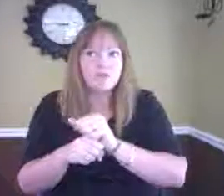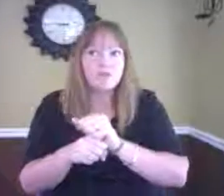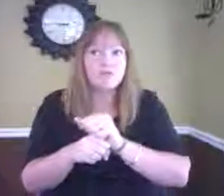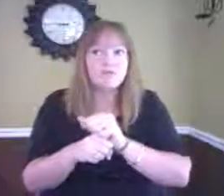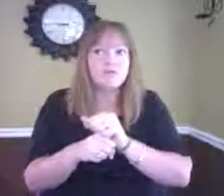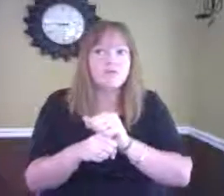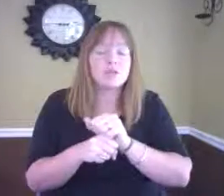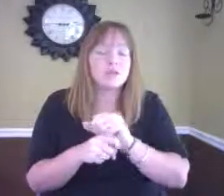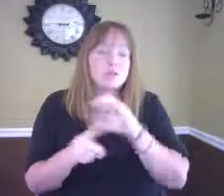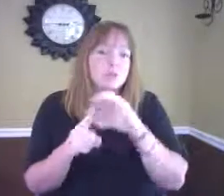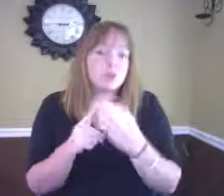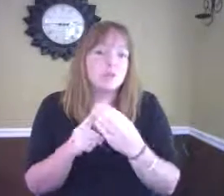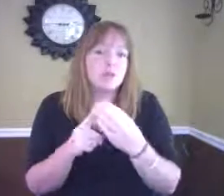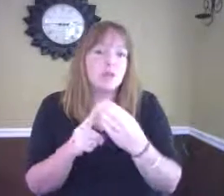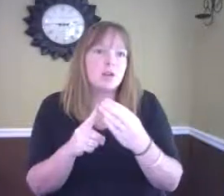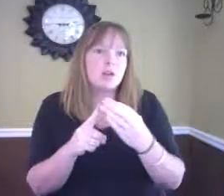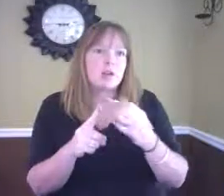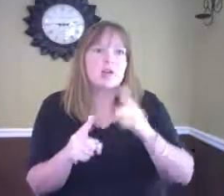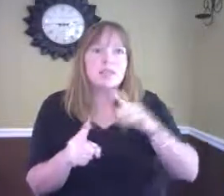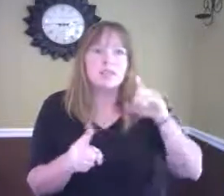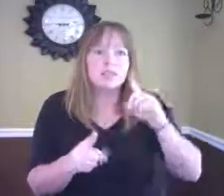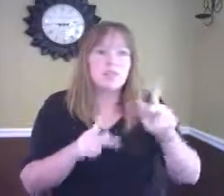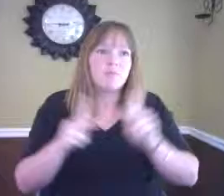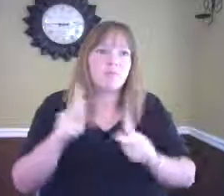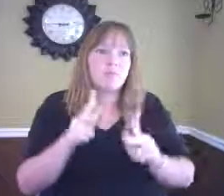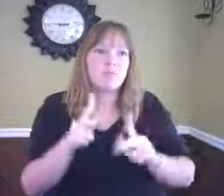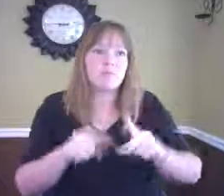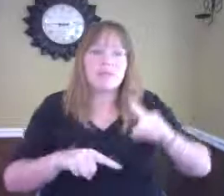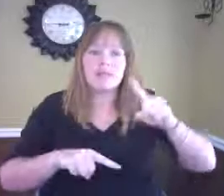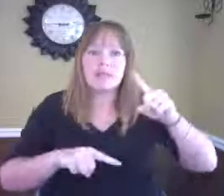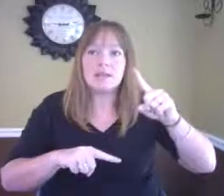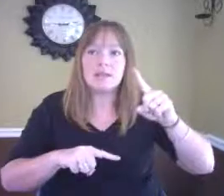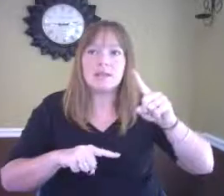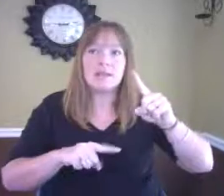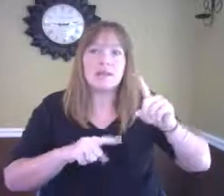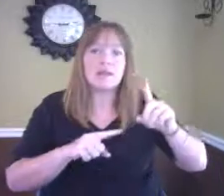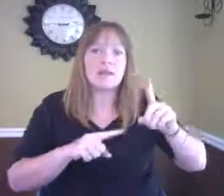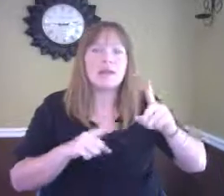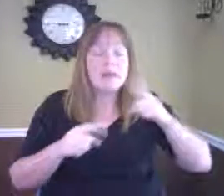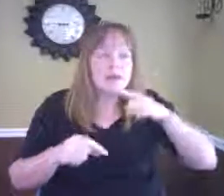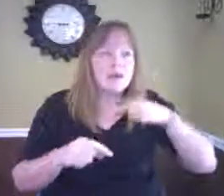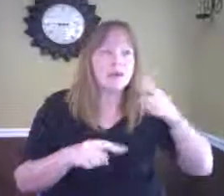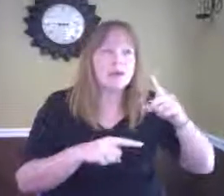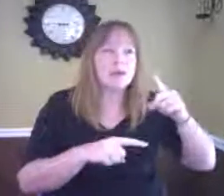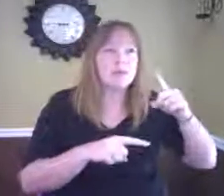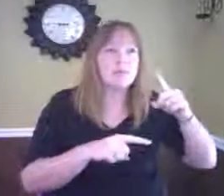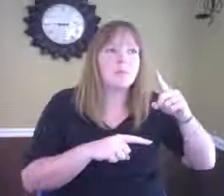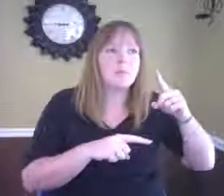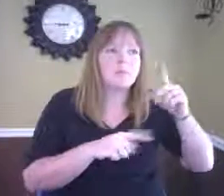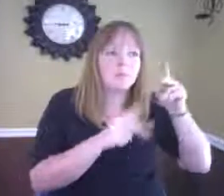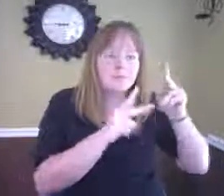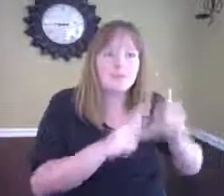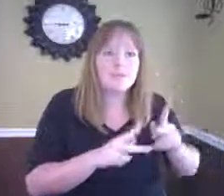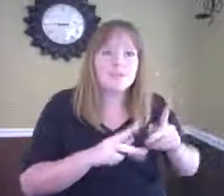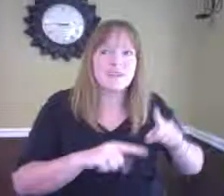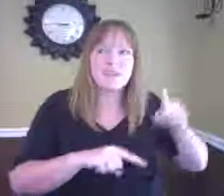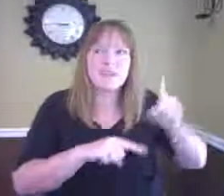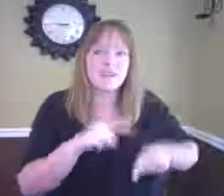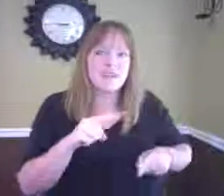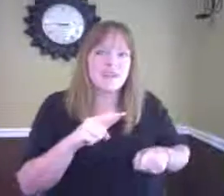the sign name must be created by someone who is deaf. A hearing person learning sign language can't give another person a